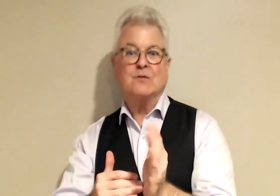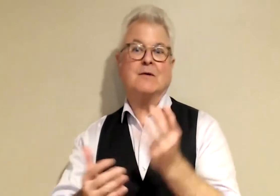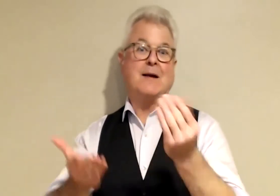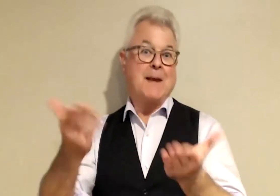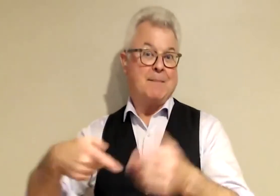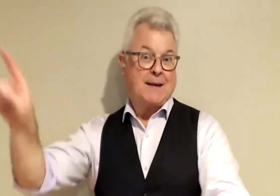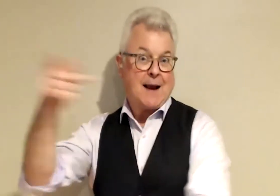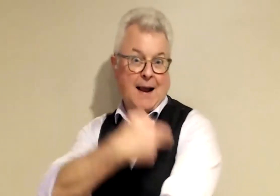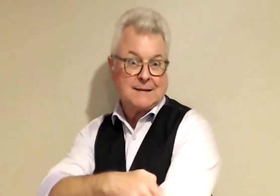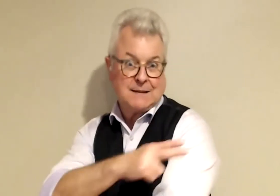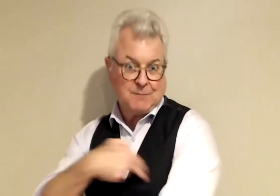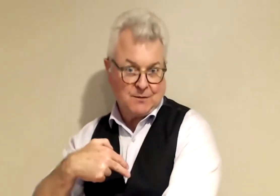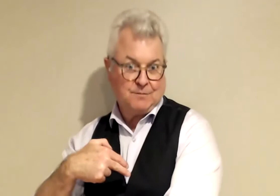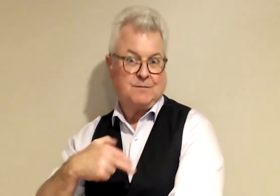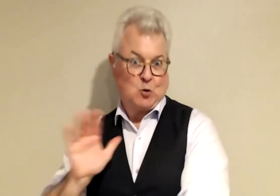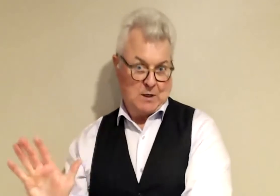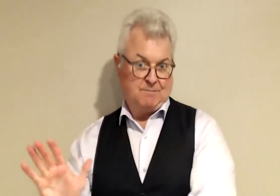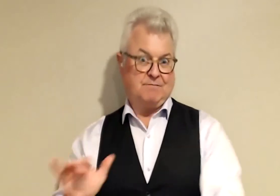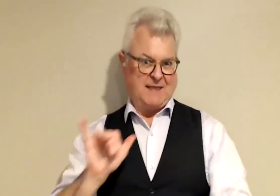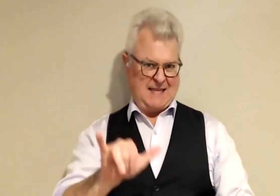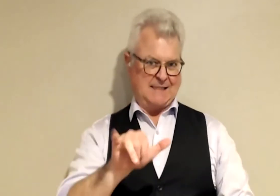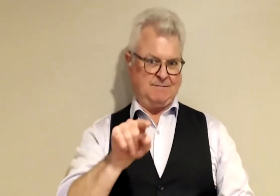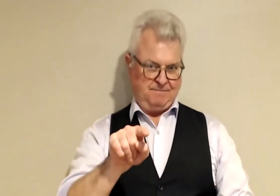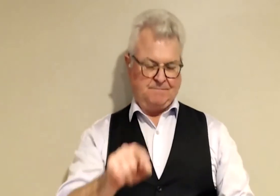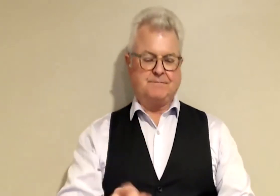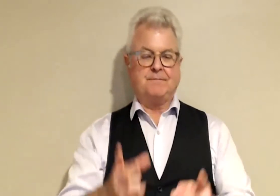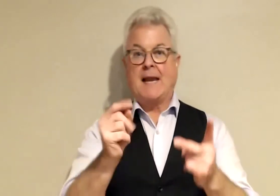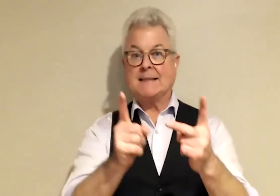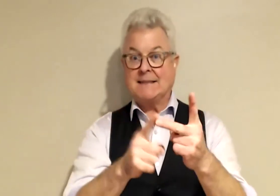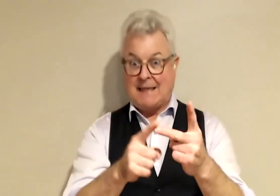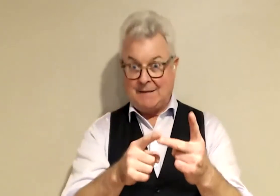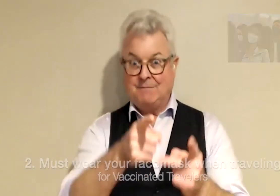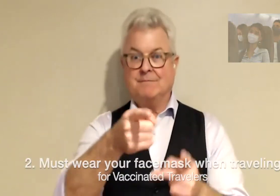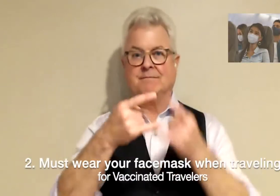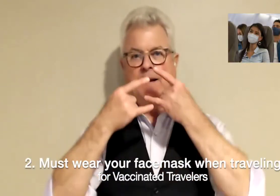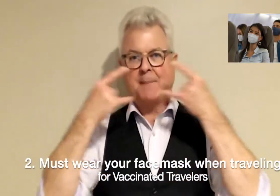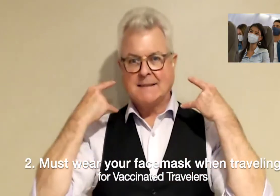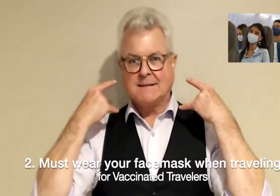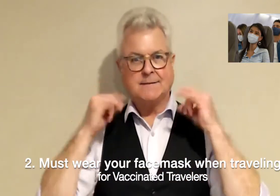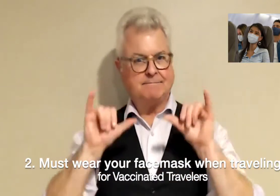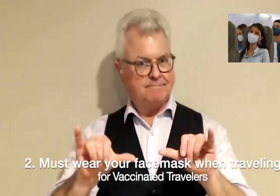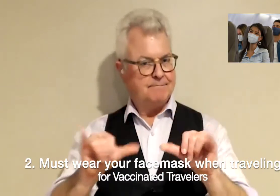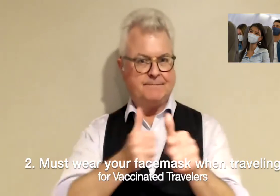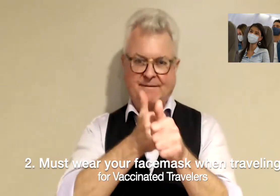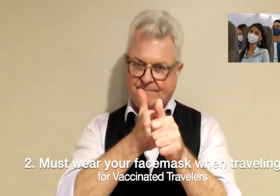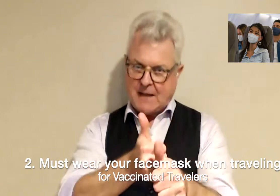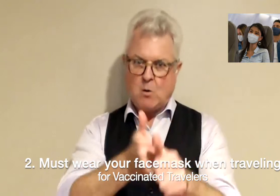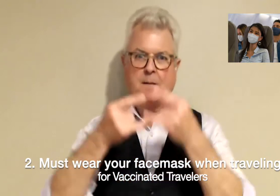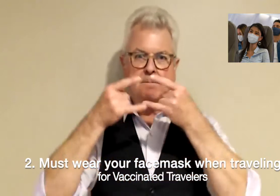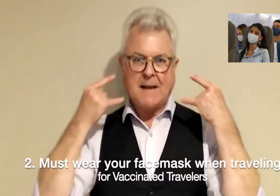You will then have to call your physician, your doctor, or your hospital of choice to go get your test. However, you will